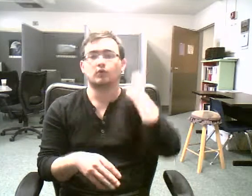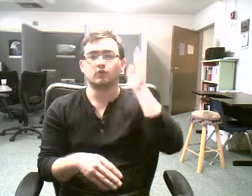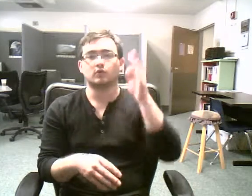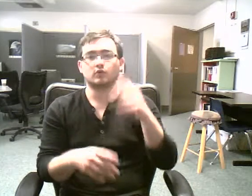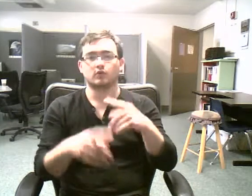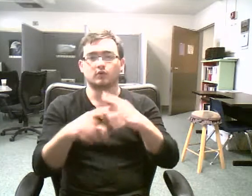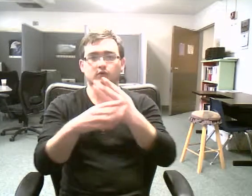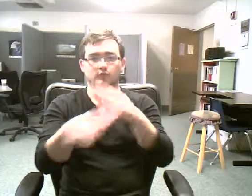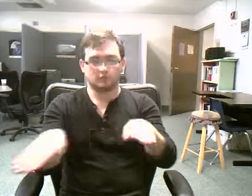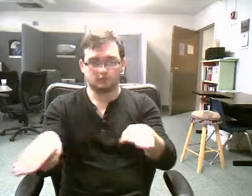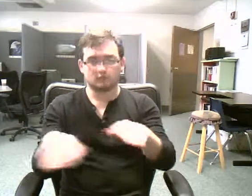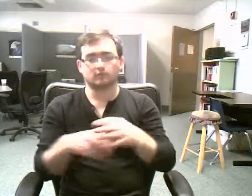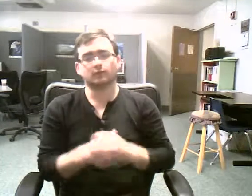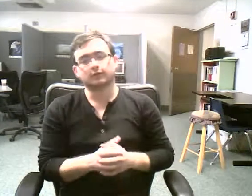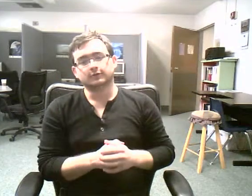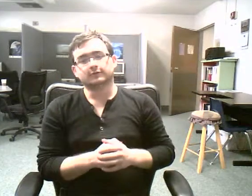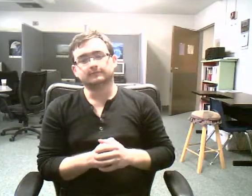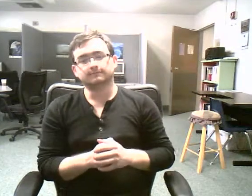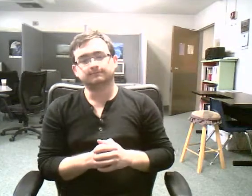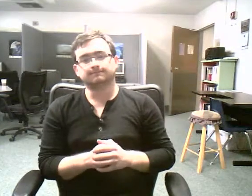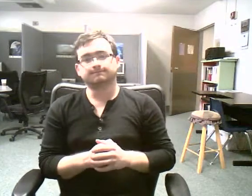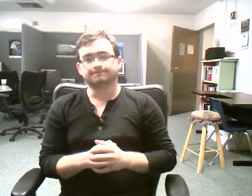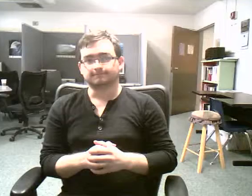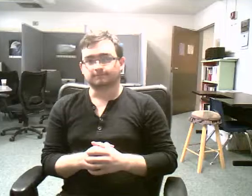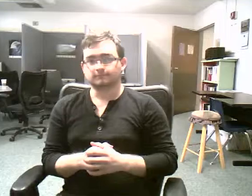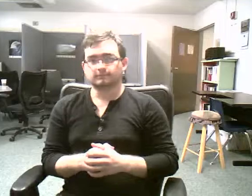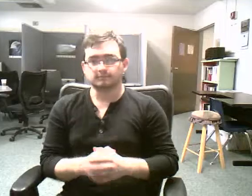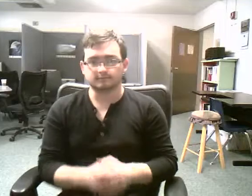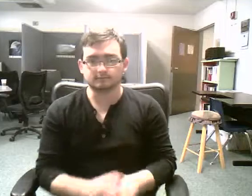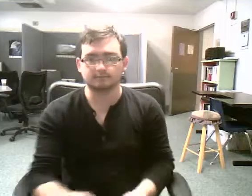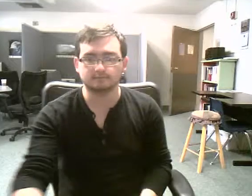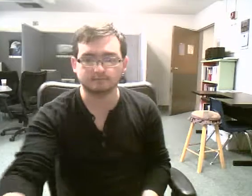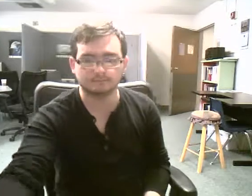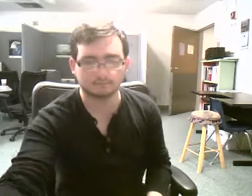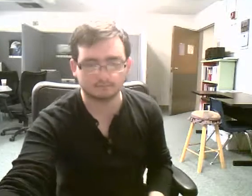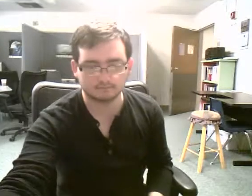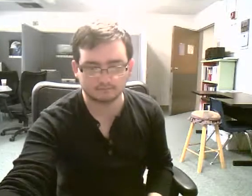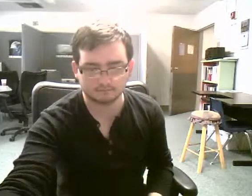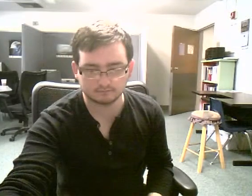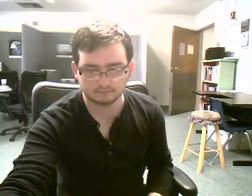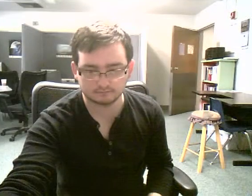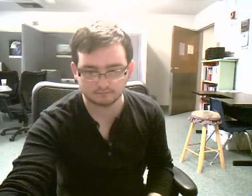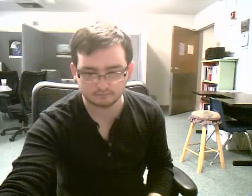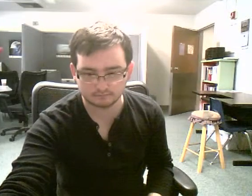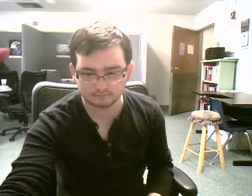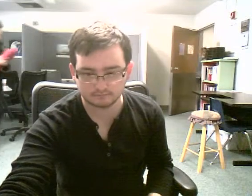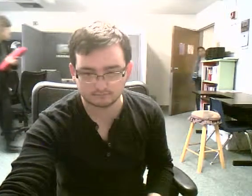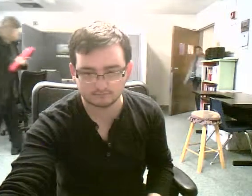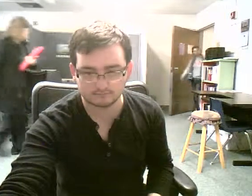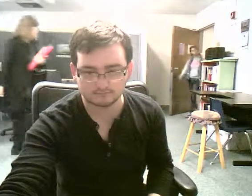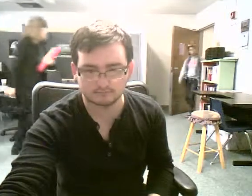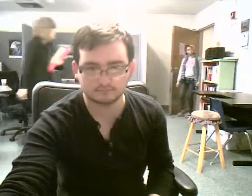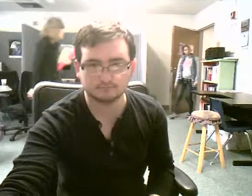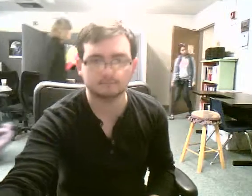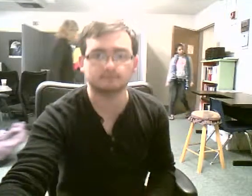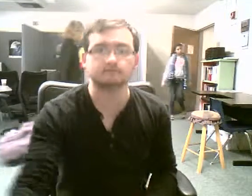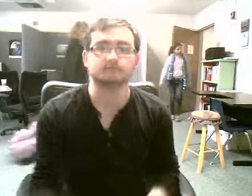Let's take a look at some specific types of decomposition. Every substance decomposes a little bit differently.